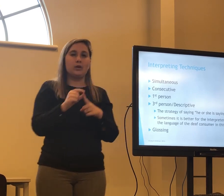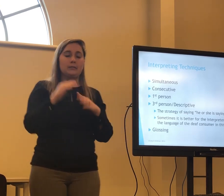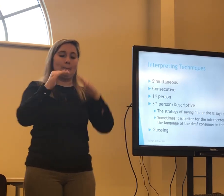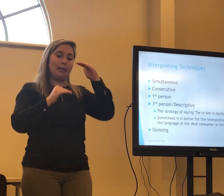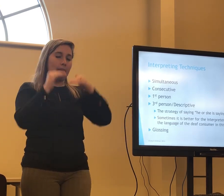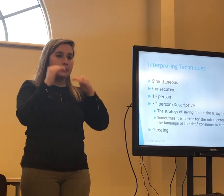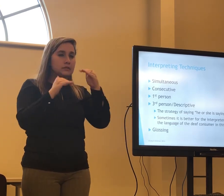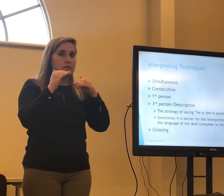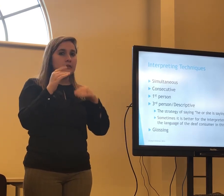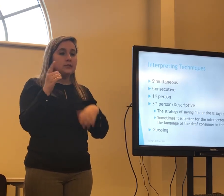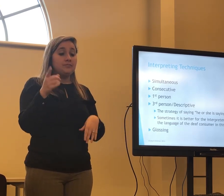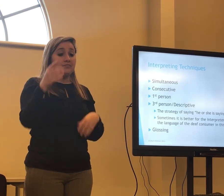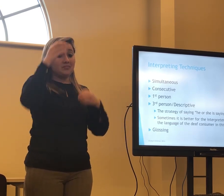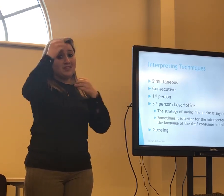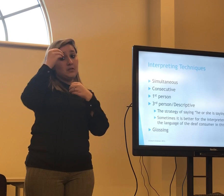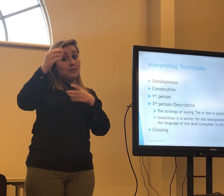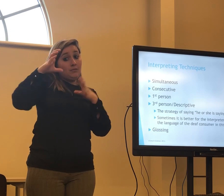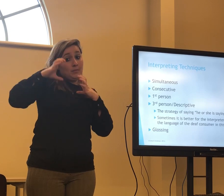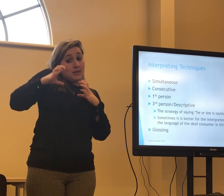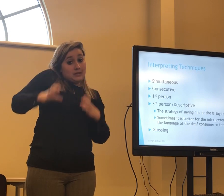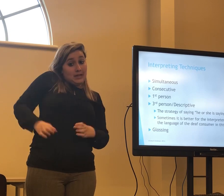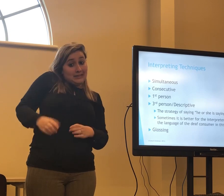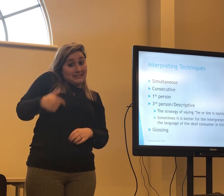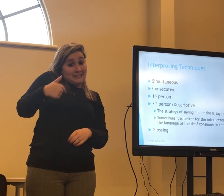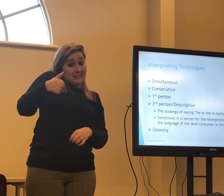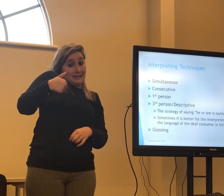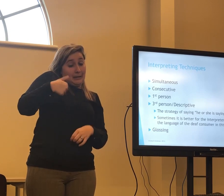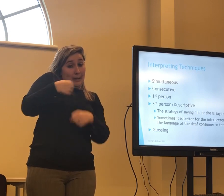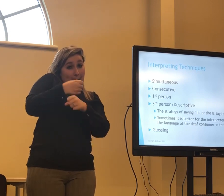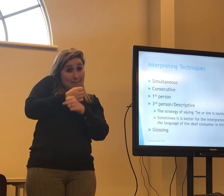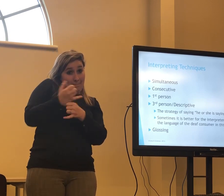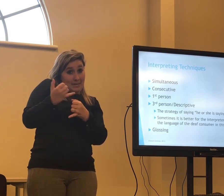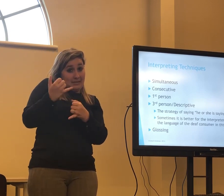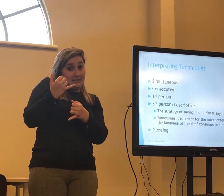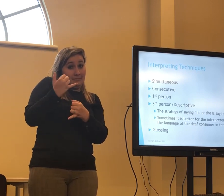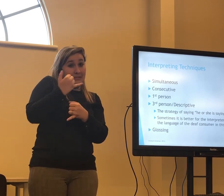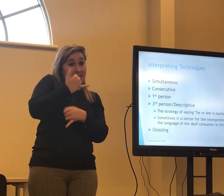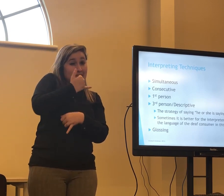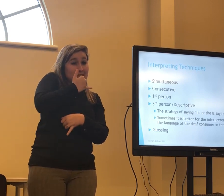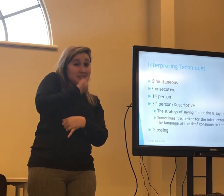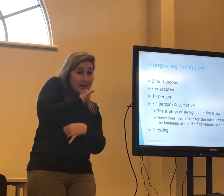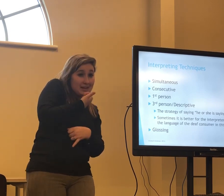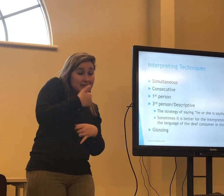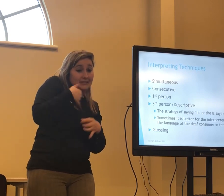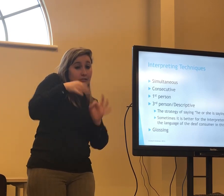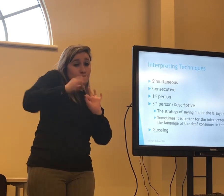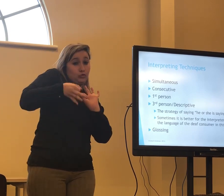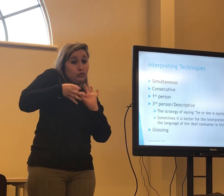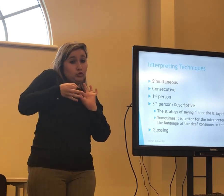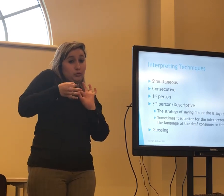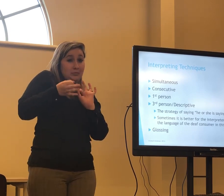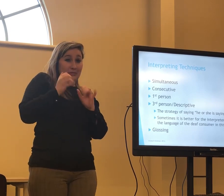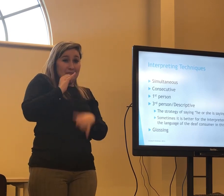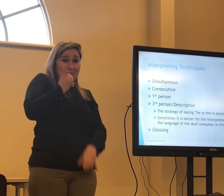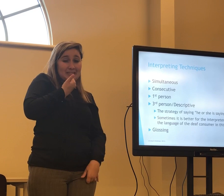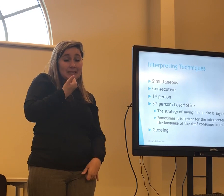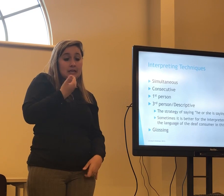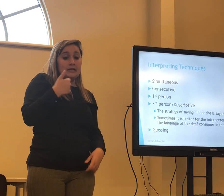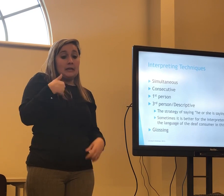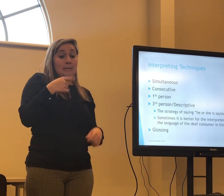I'll tell the client. I'll tell them, you know, I made a mistake. I made an interpreting error. I'm going to ask the doctor for clarification, and then I'll